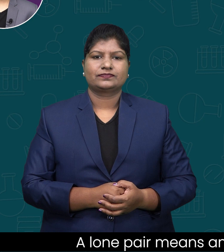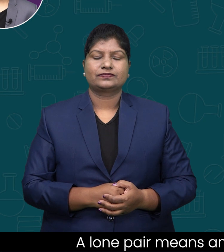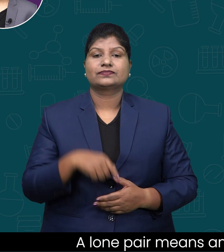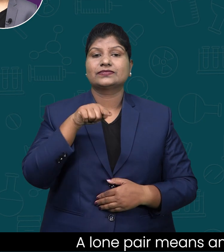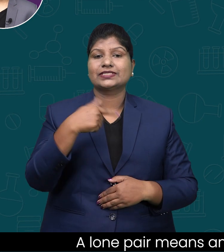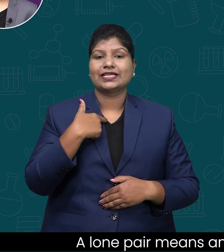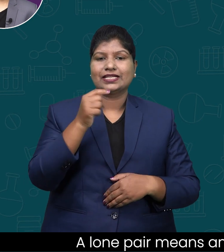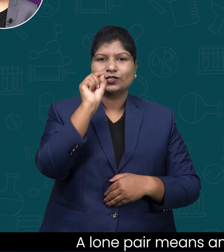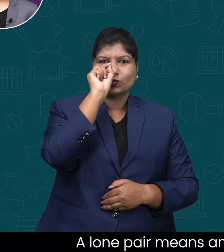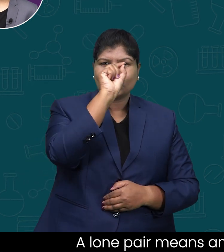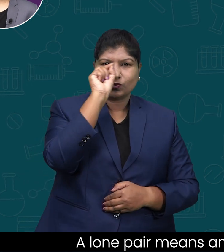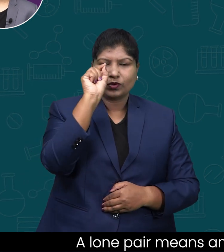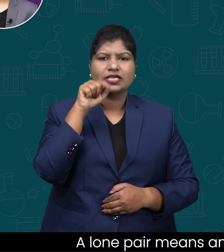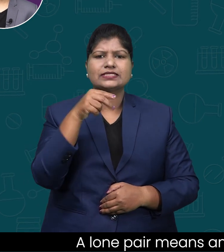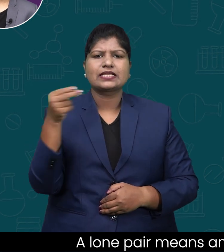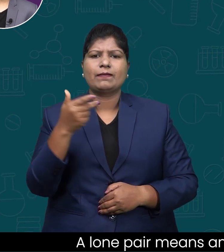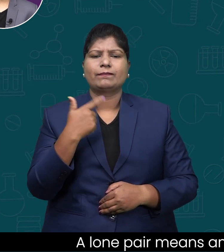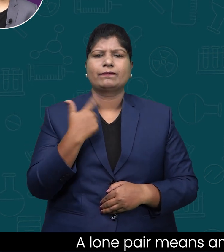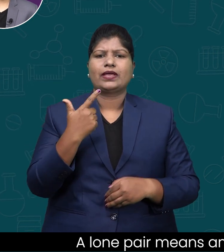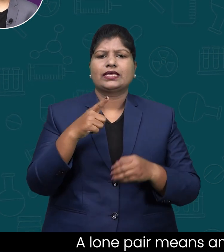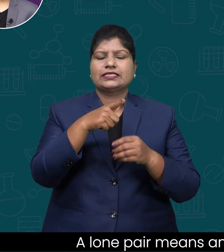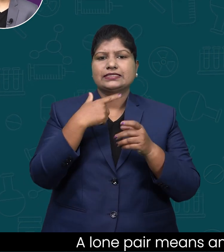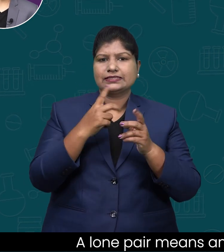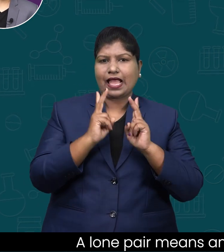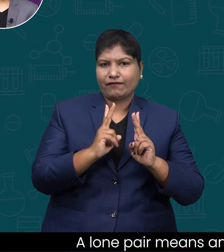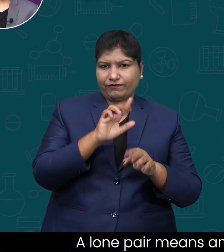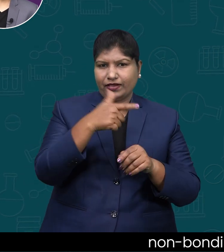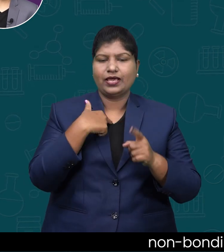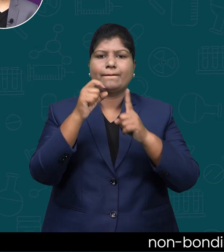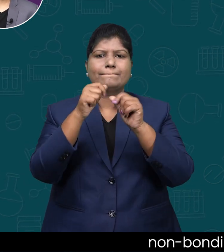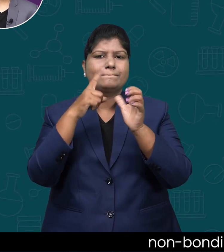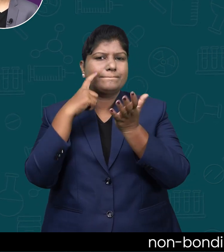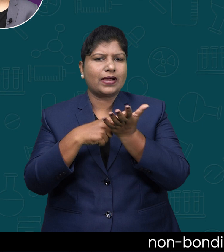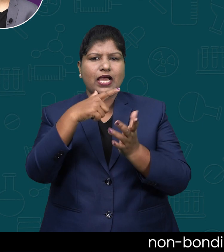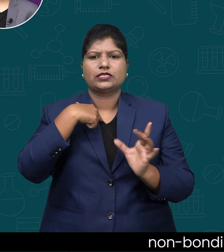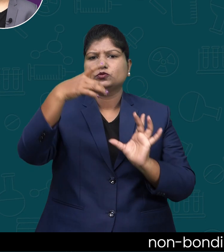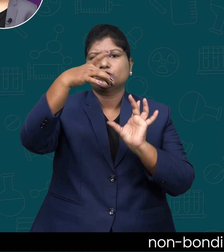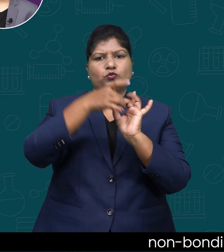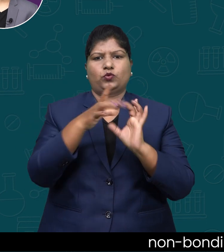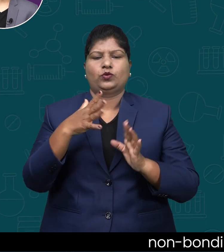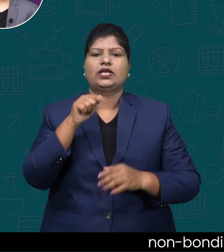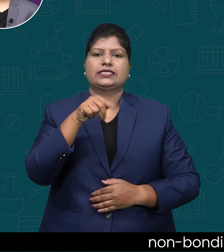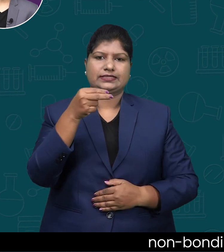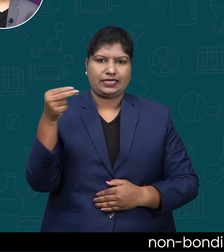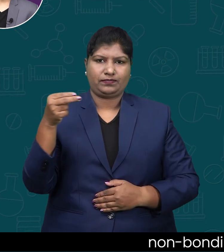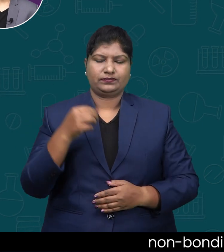A lone pair means an unshared electron pair or non-bonding electron pair.